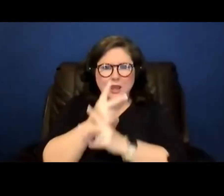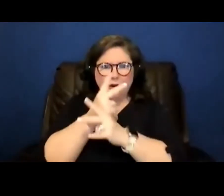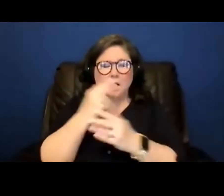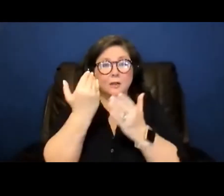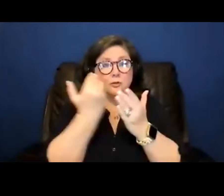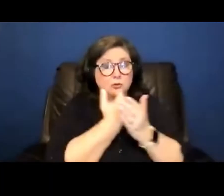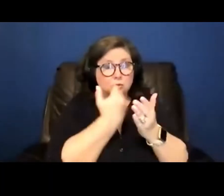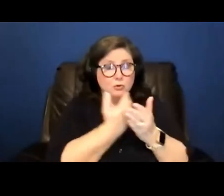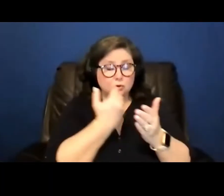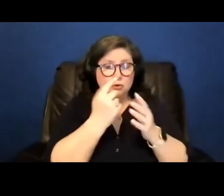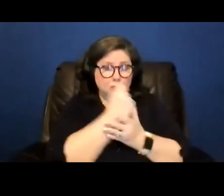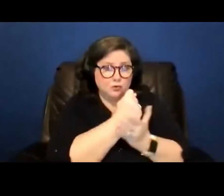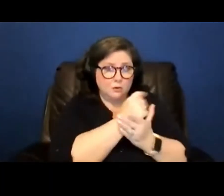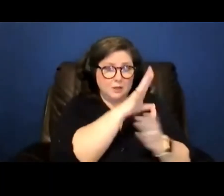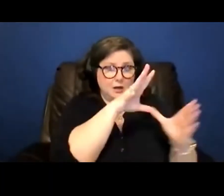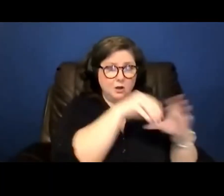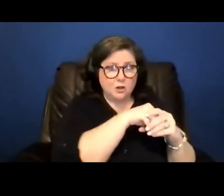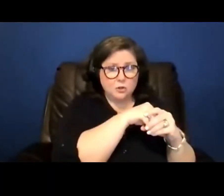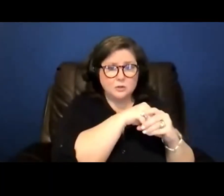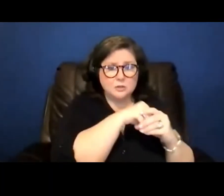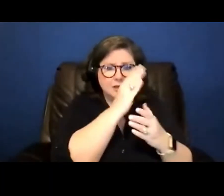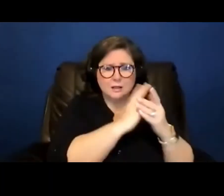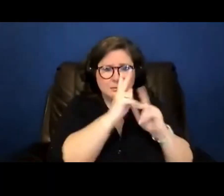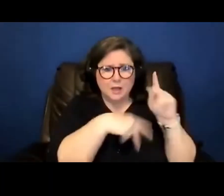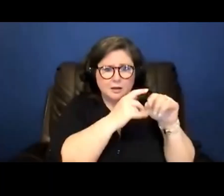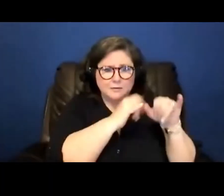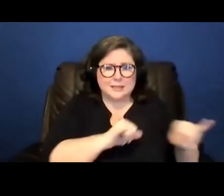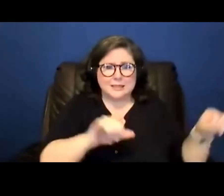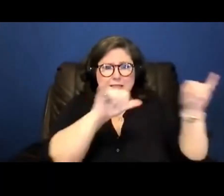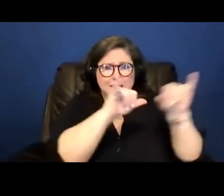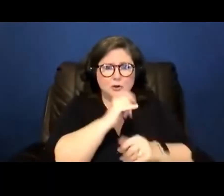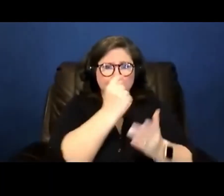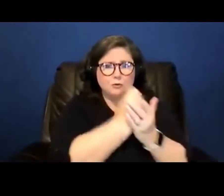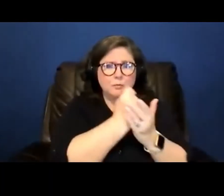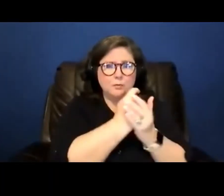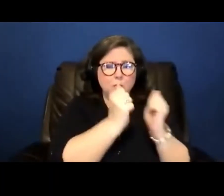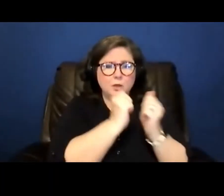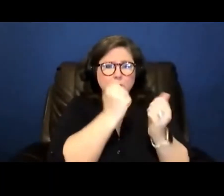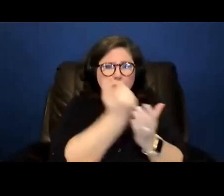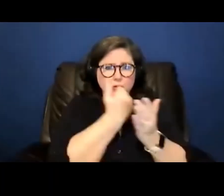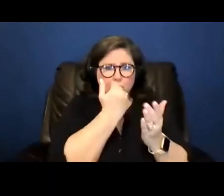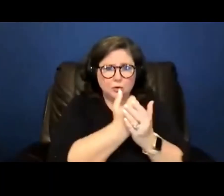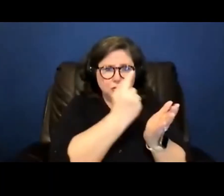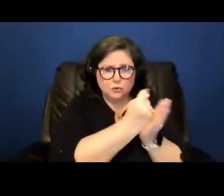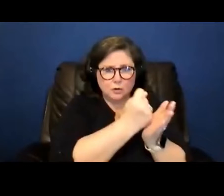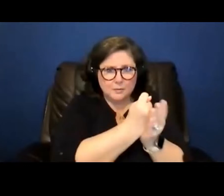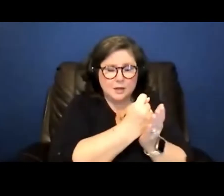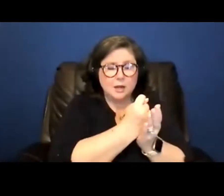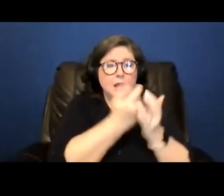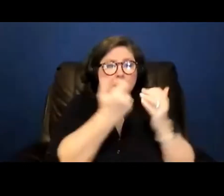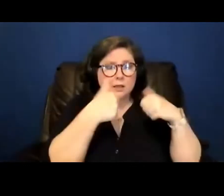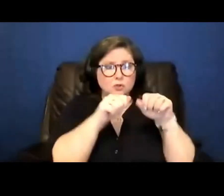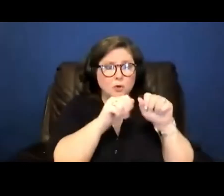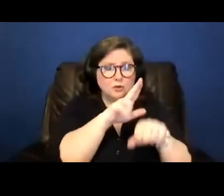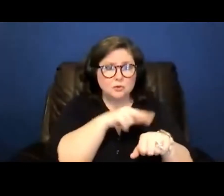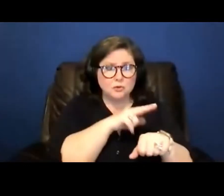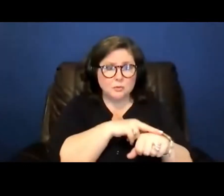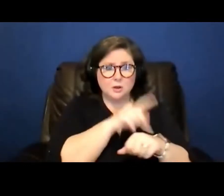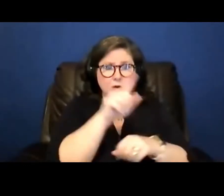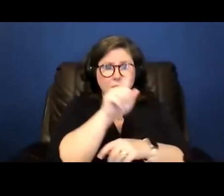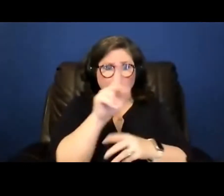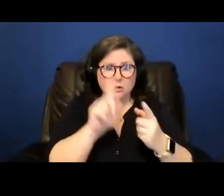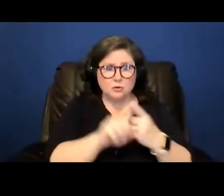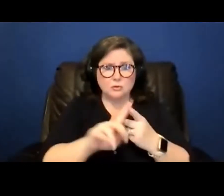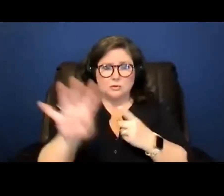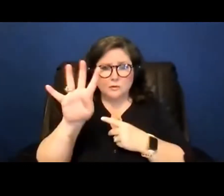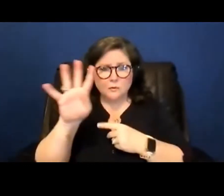arms usually also incorporate some type of standard of treatment with the new treatment. And these trials usually take 1 to 4 years